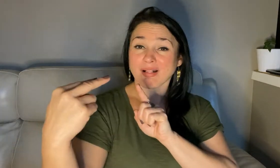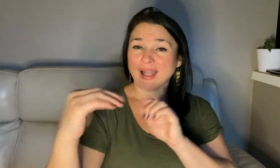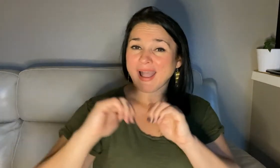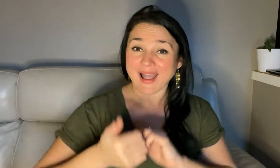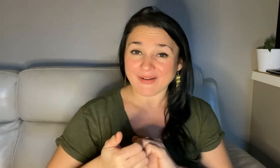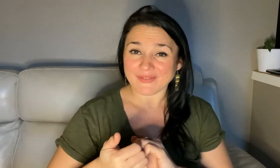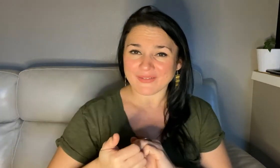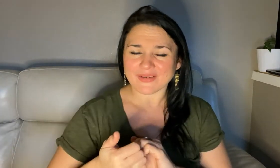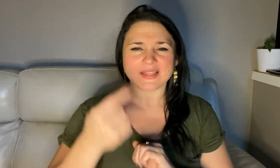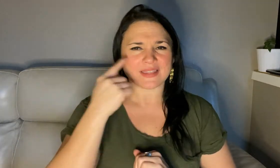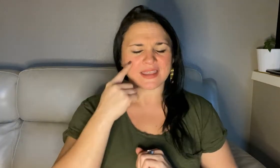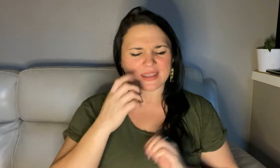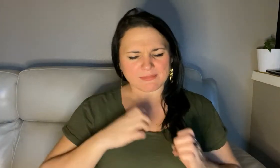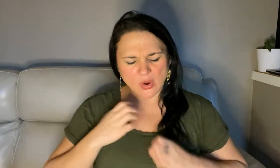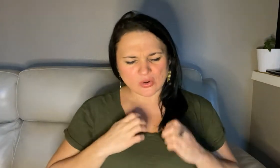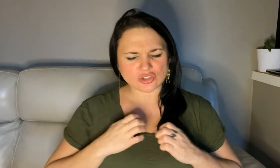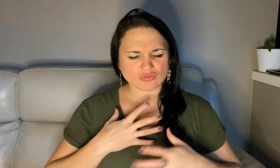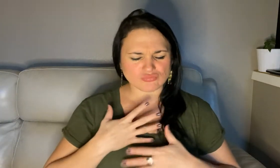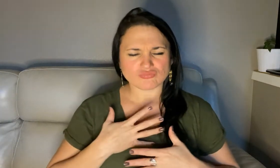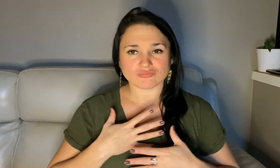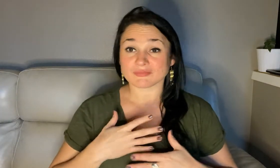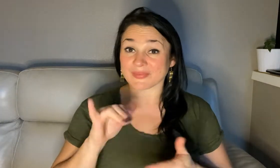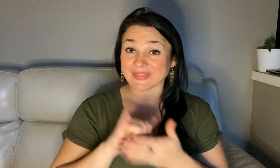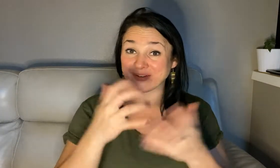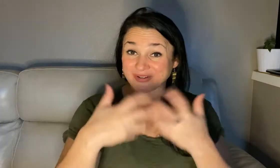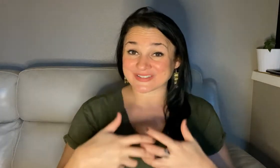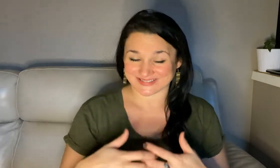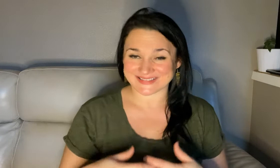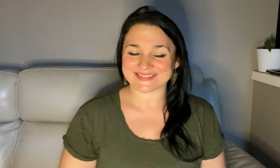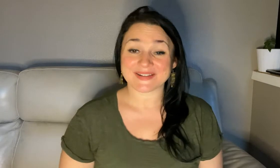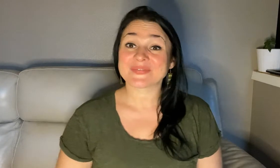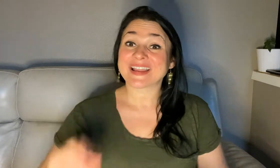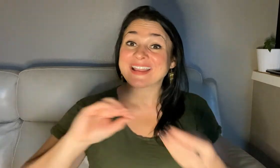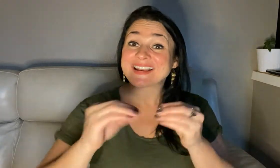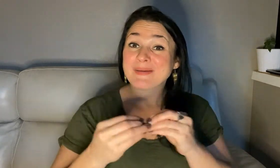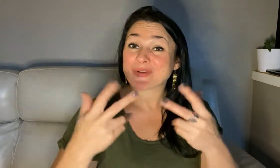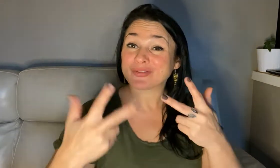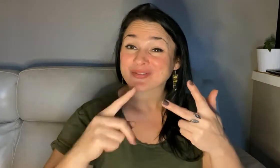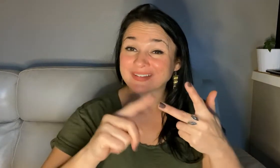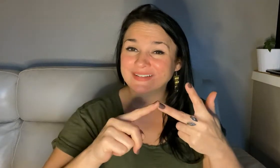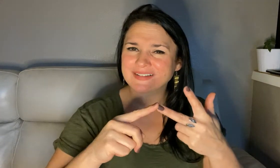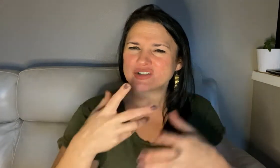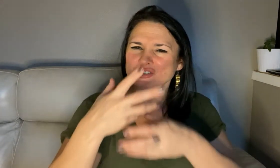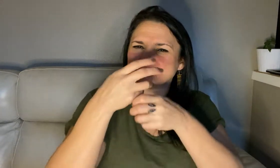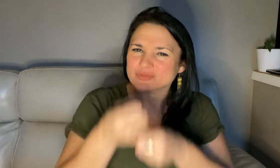in your emotions and see that will work out. The third thing is to trust your inner being,